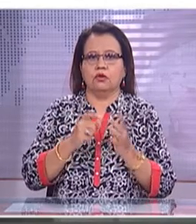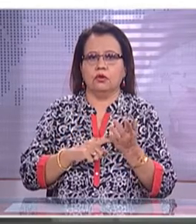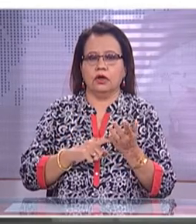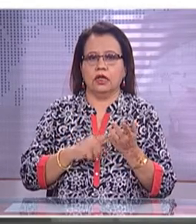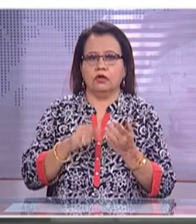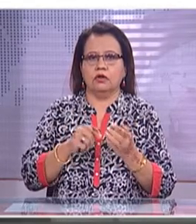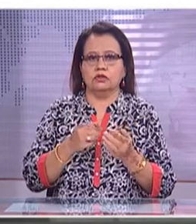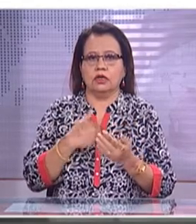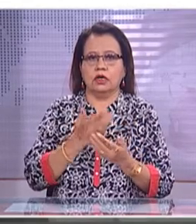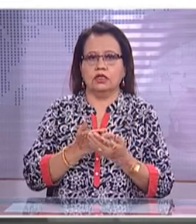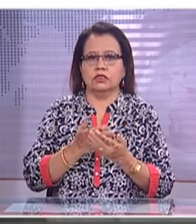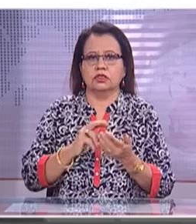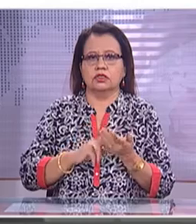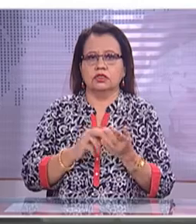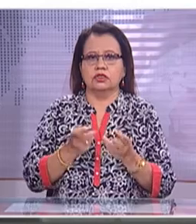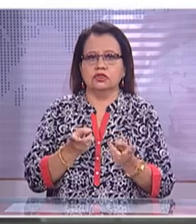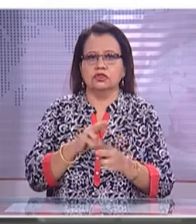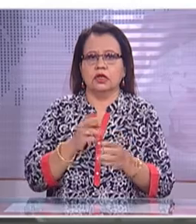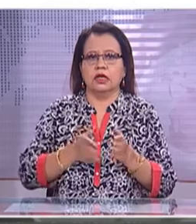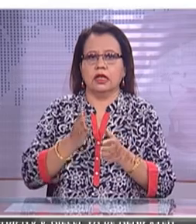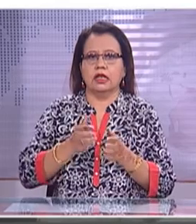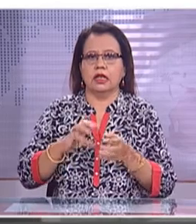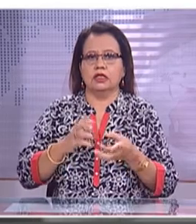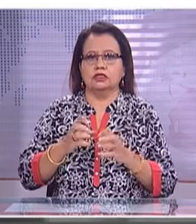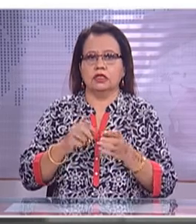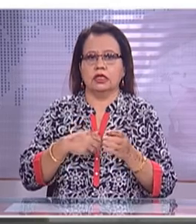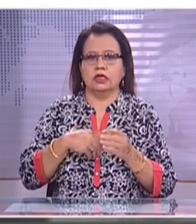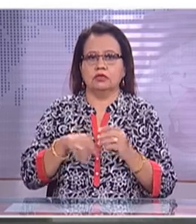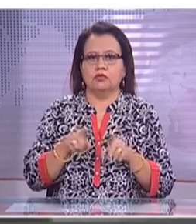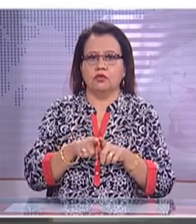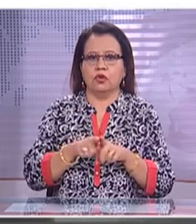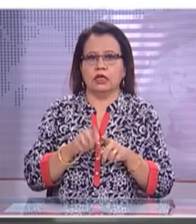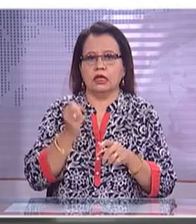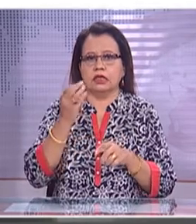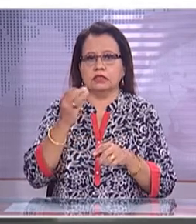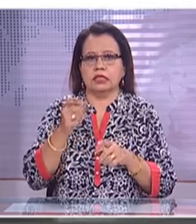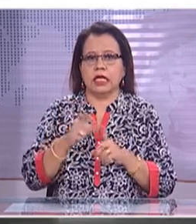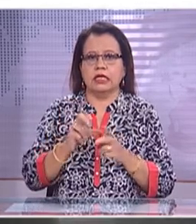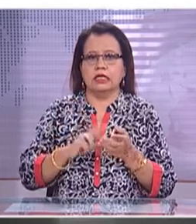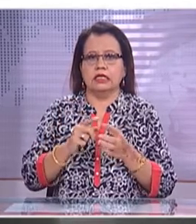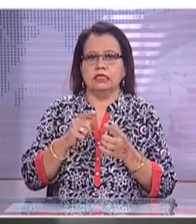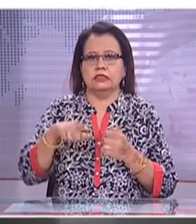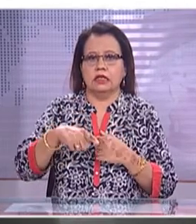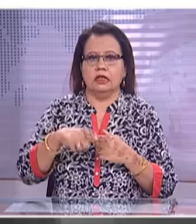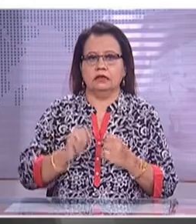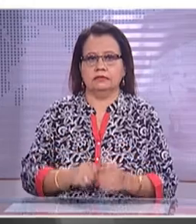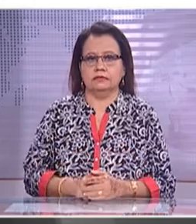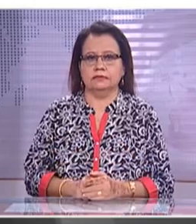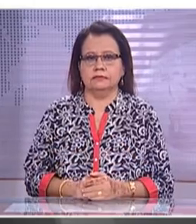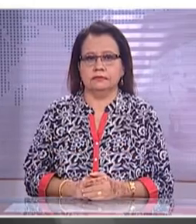He will also dedicate to the nation a dual rail engine that runs on both electricity as well as diesel.